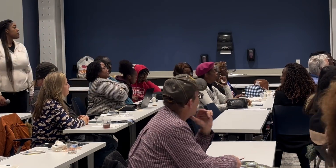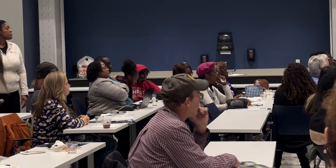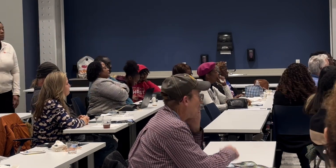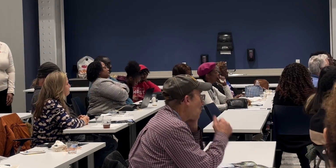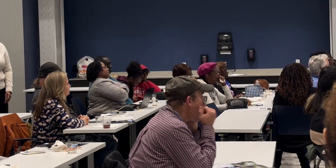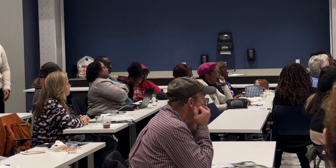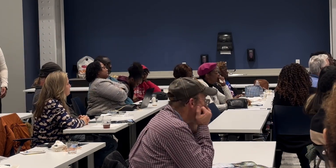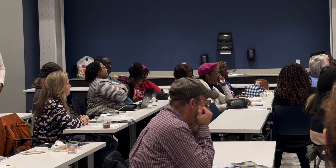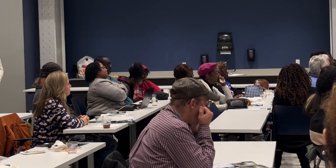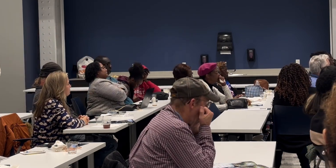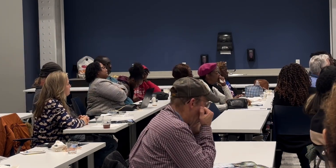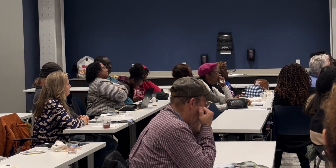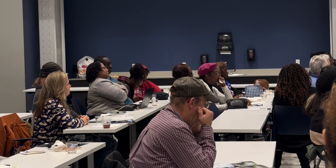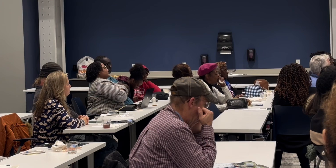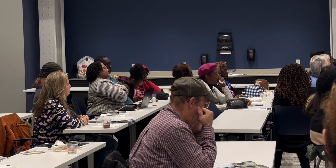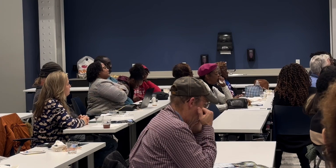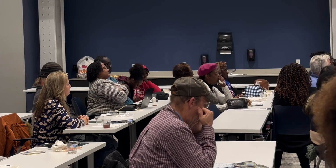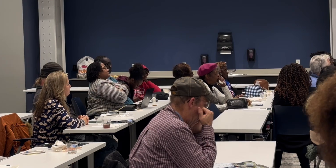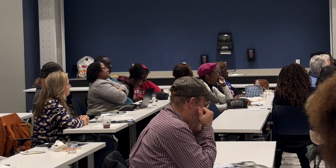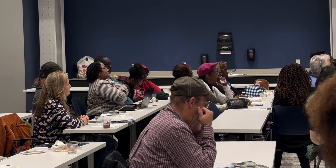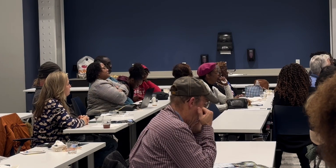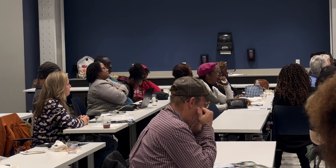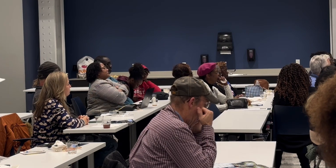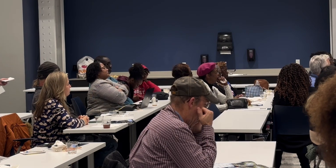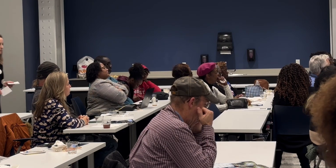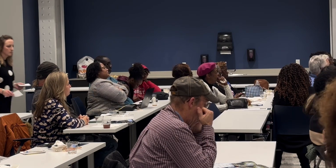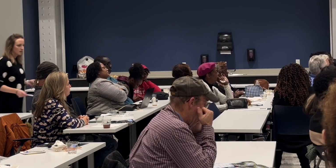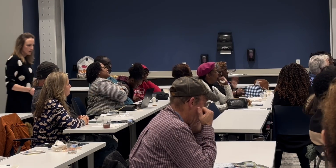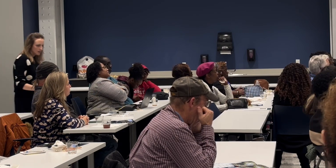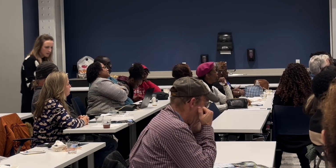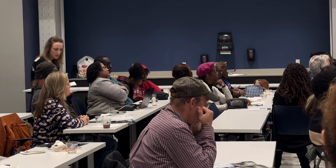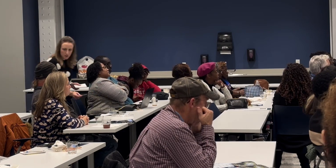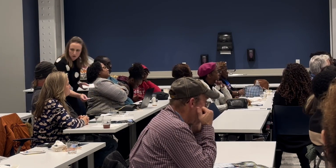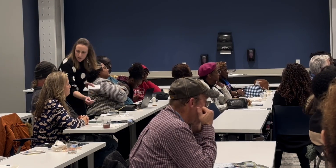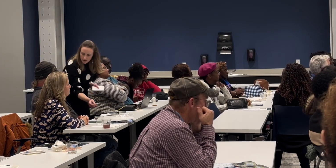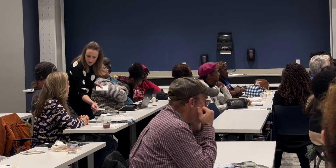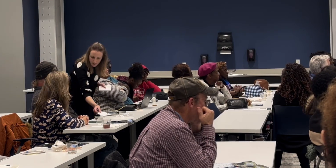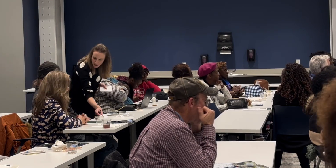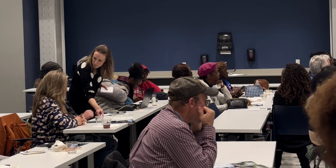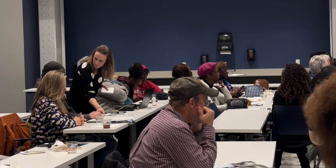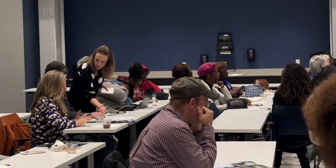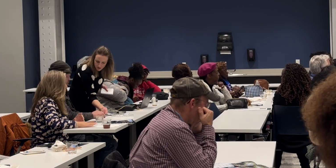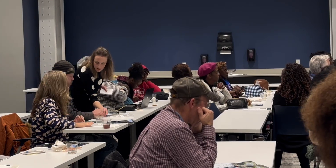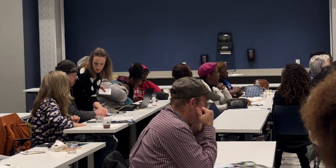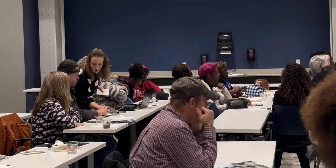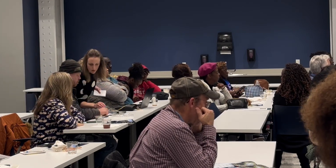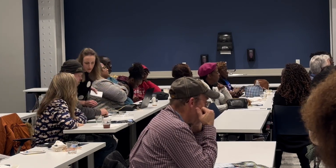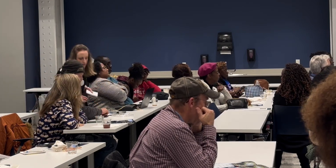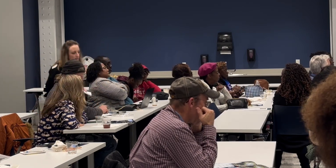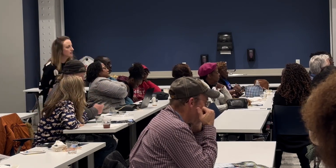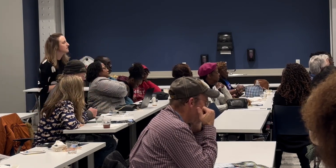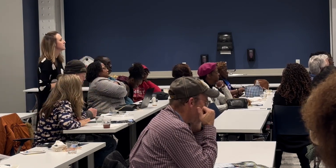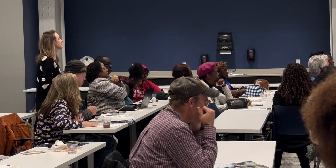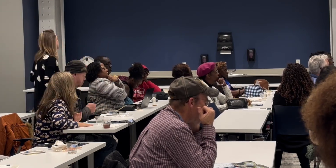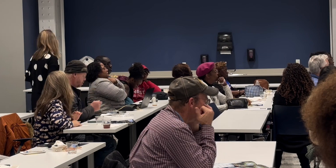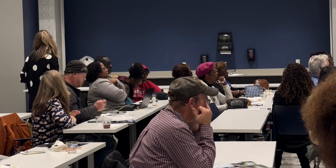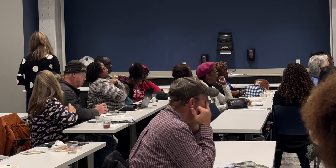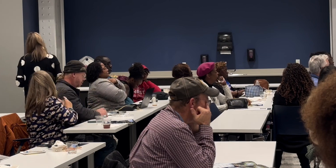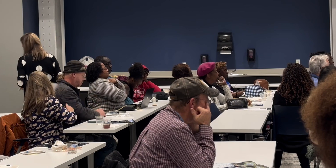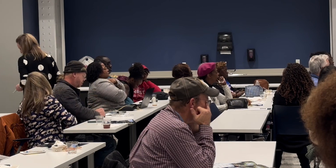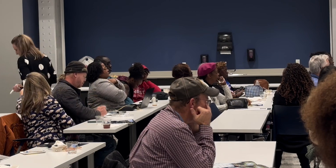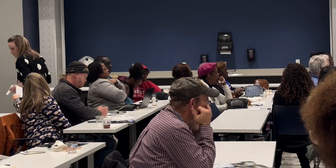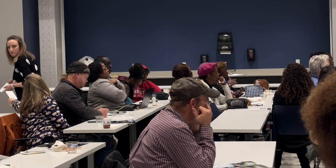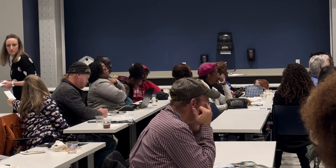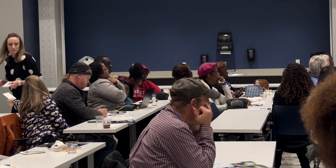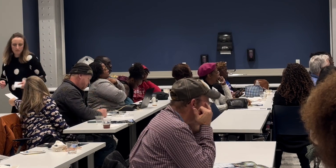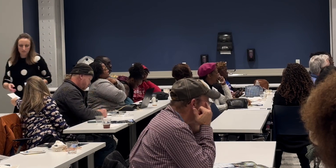They will have the same control. They may have slightly different volumes because of the dynamics